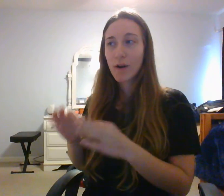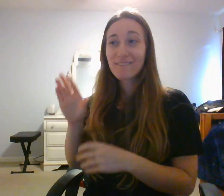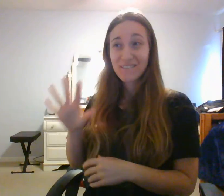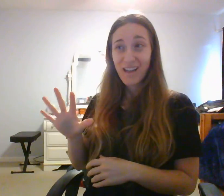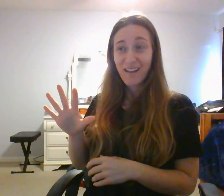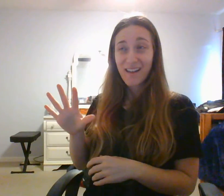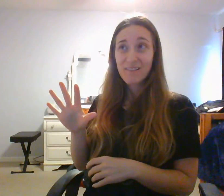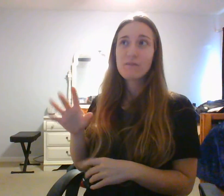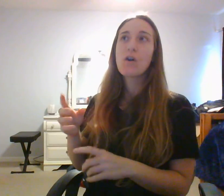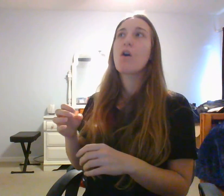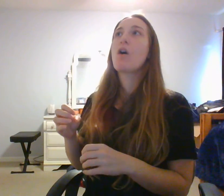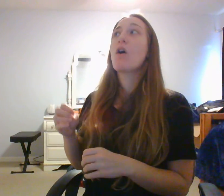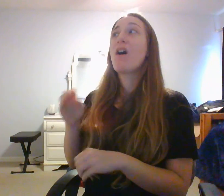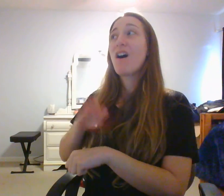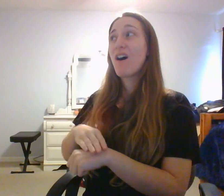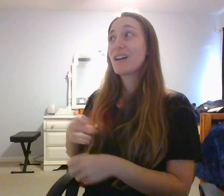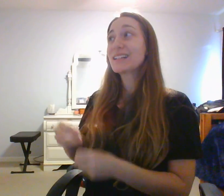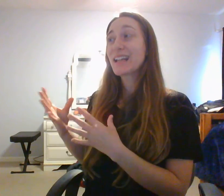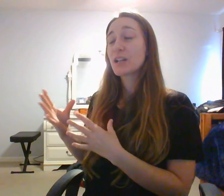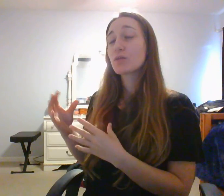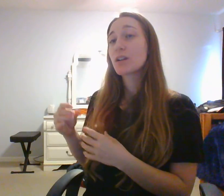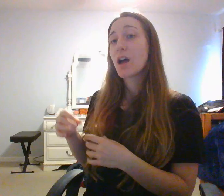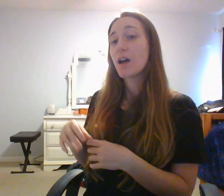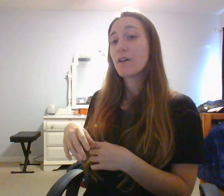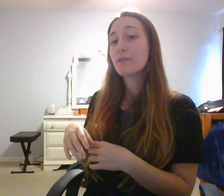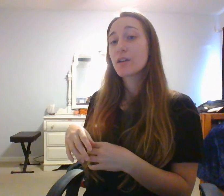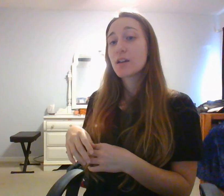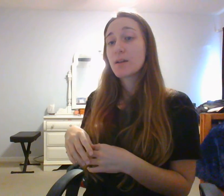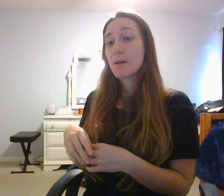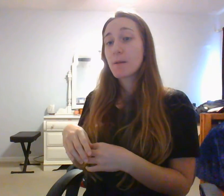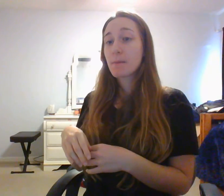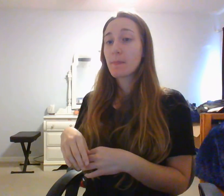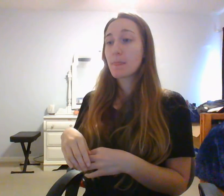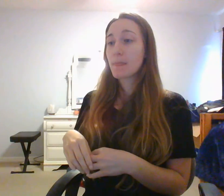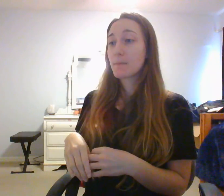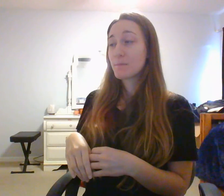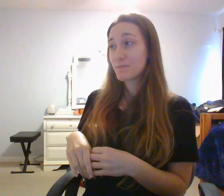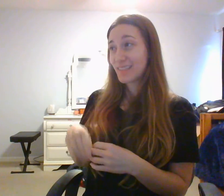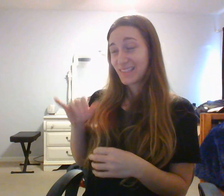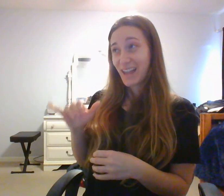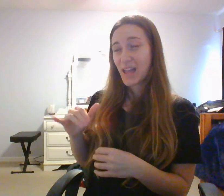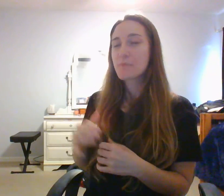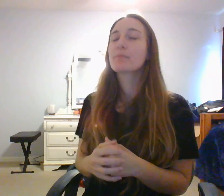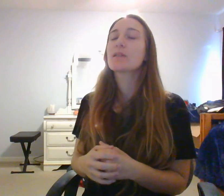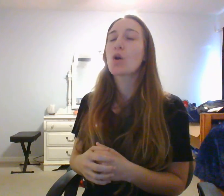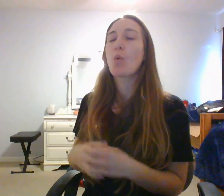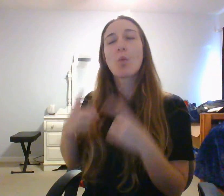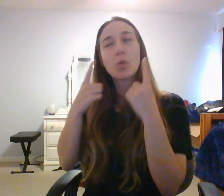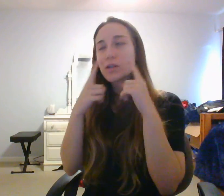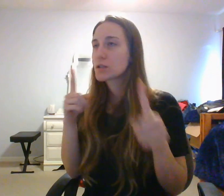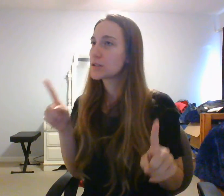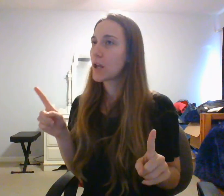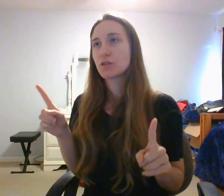essence of the Voting Rights Act, it's an enormous reversal. It's been one of the most successful pieces of legislation in modern